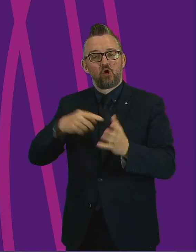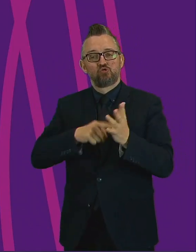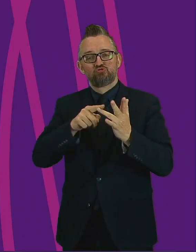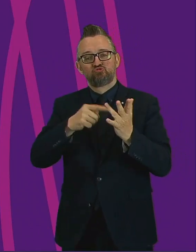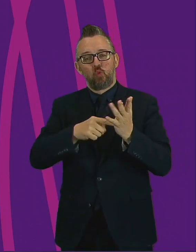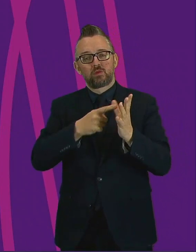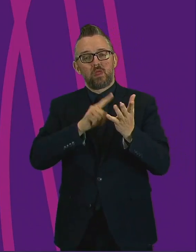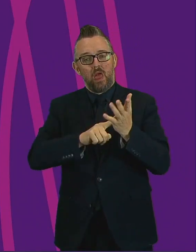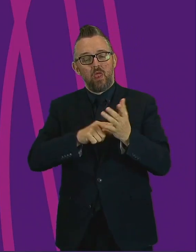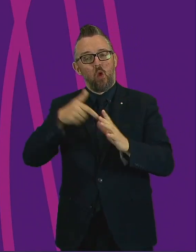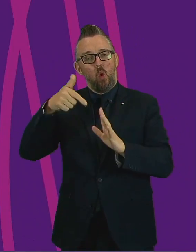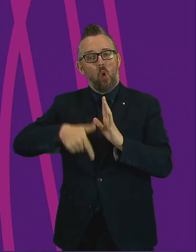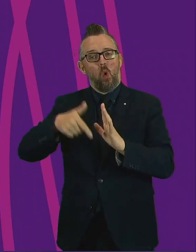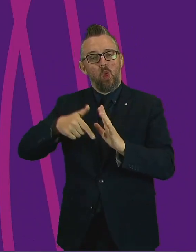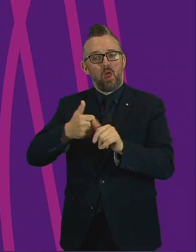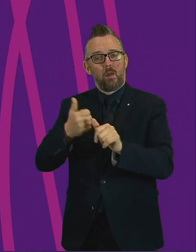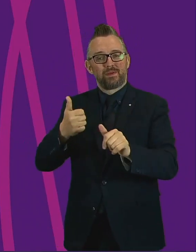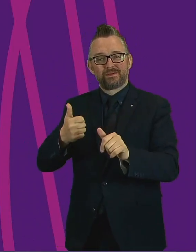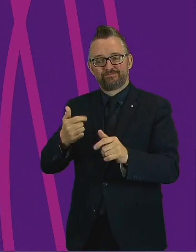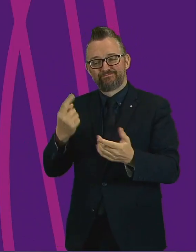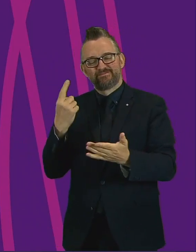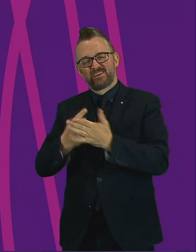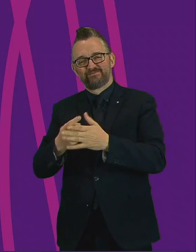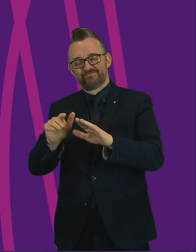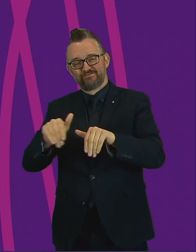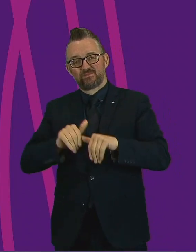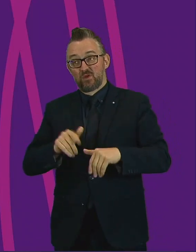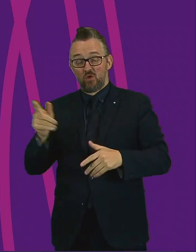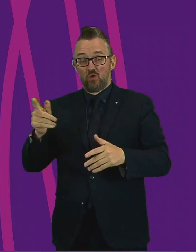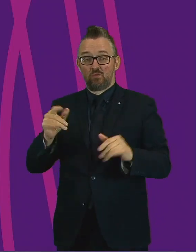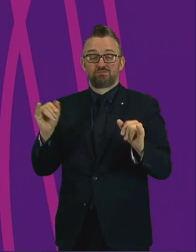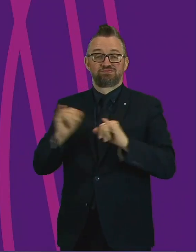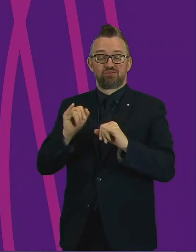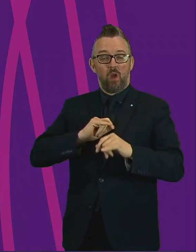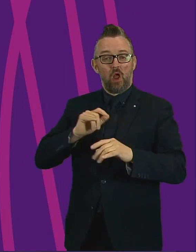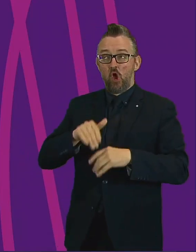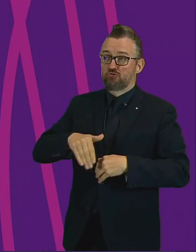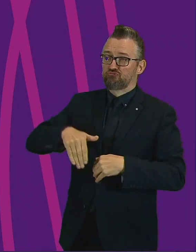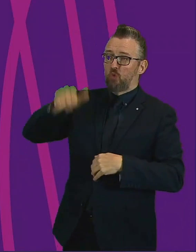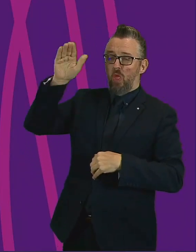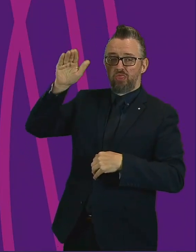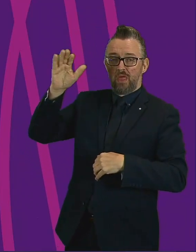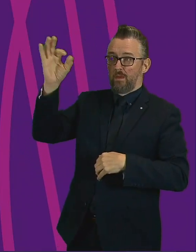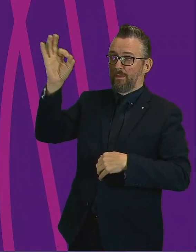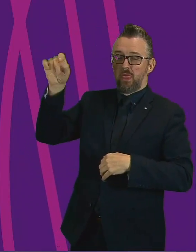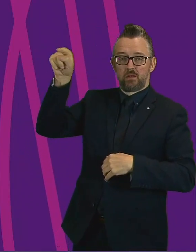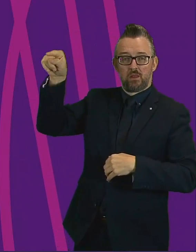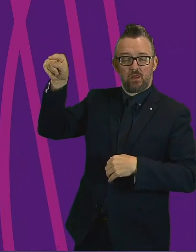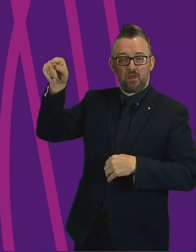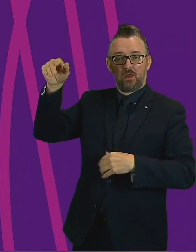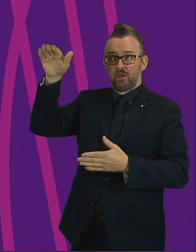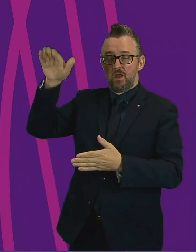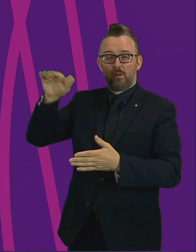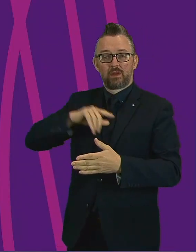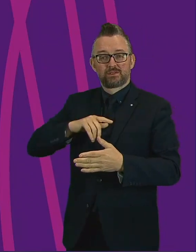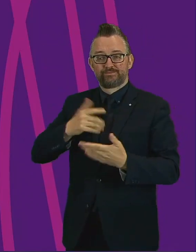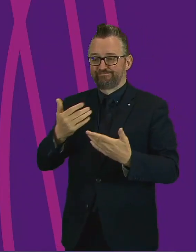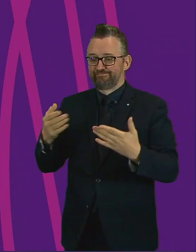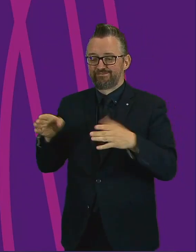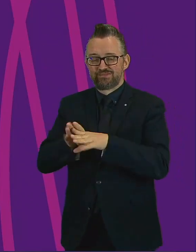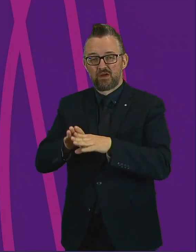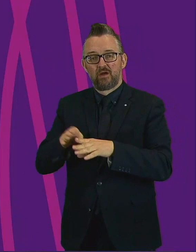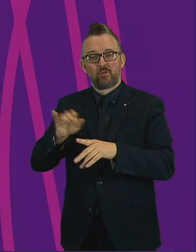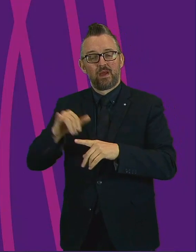another devastating blow for the Shetland economy, especially in the North Mainland, which has already been hit hard this year with the closure of